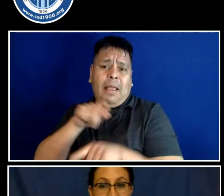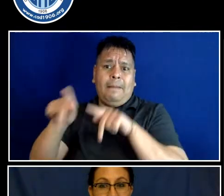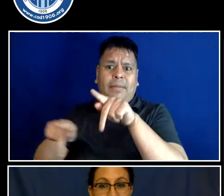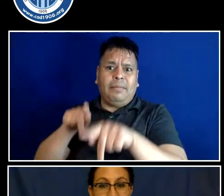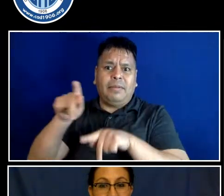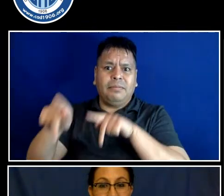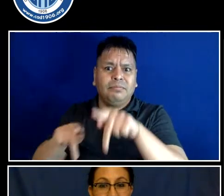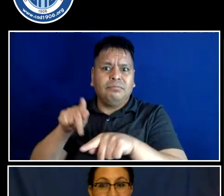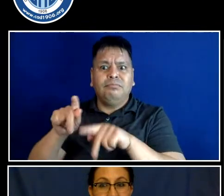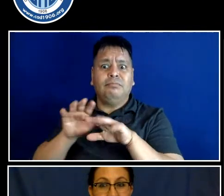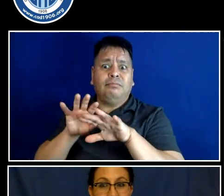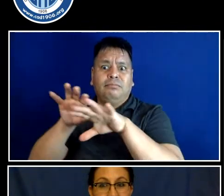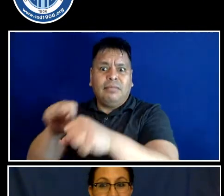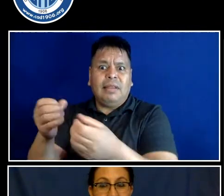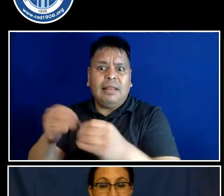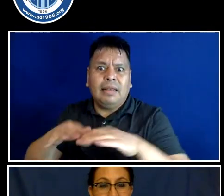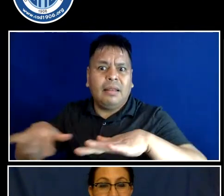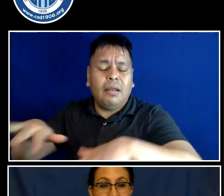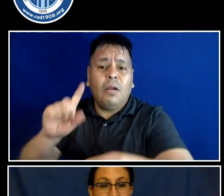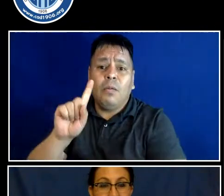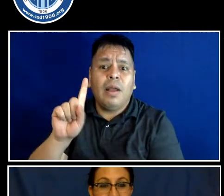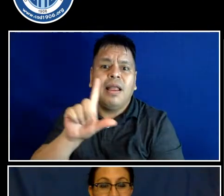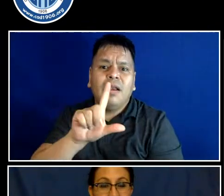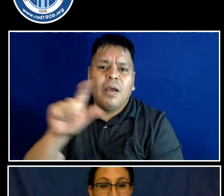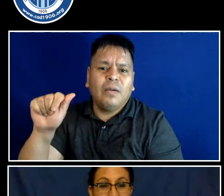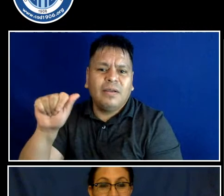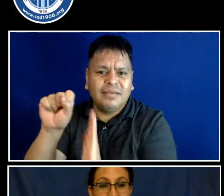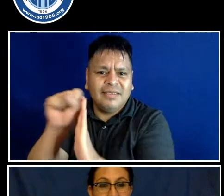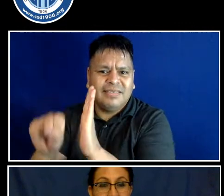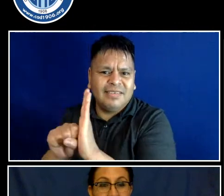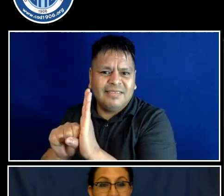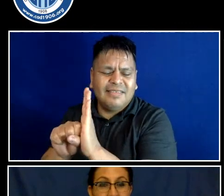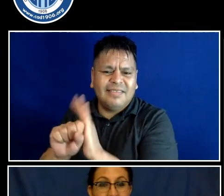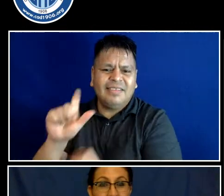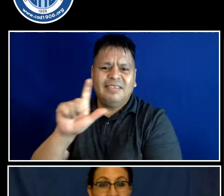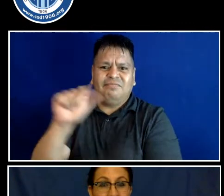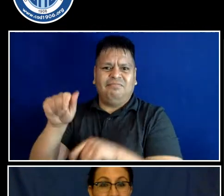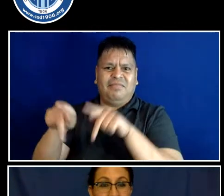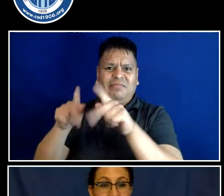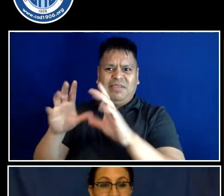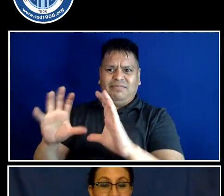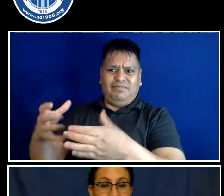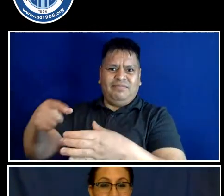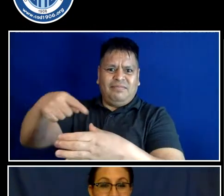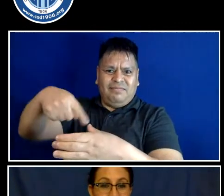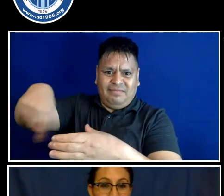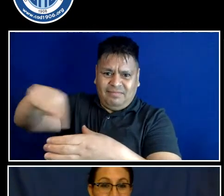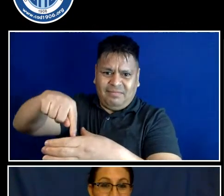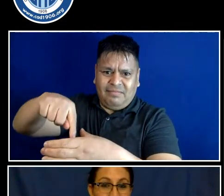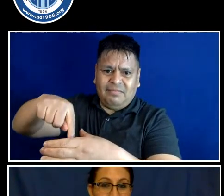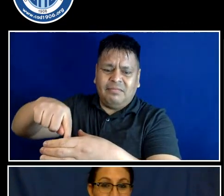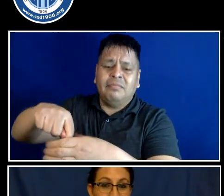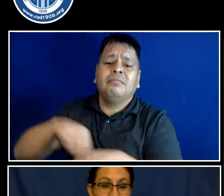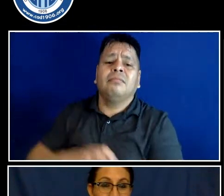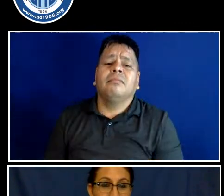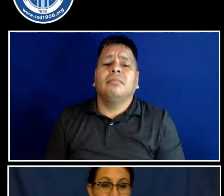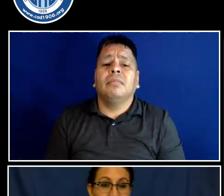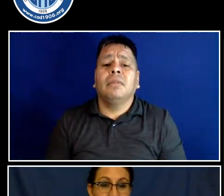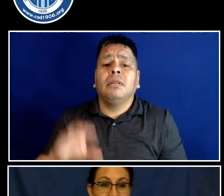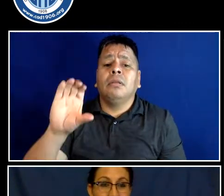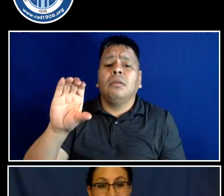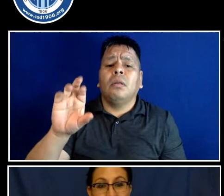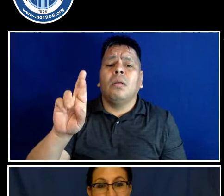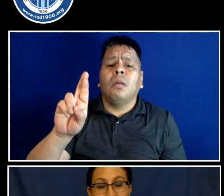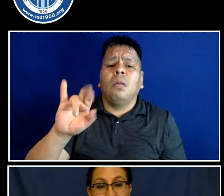word, isleño or isleña. Again, this is a term used by the Spanish